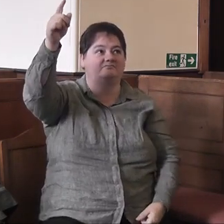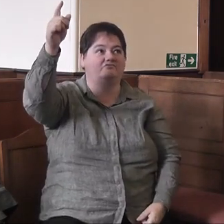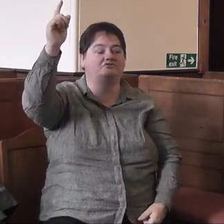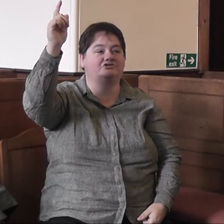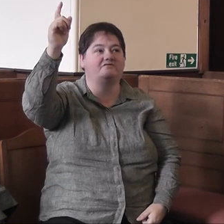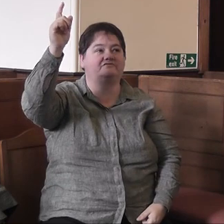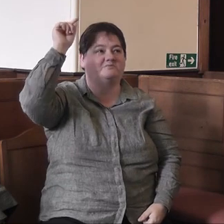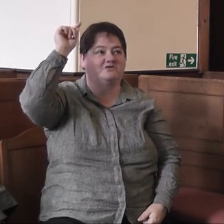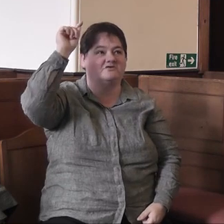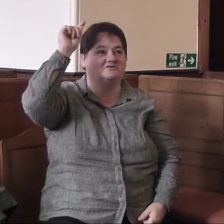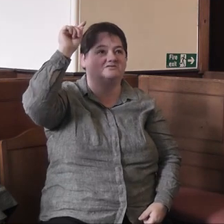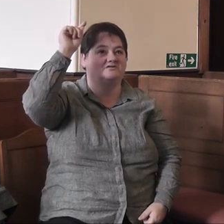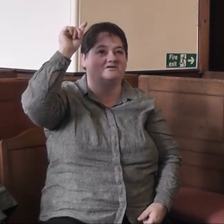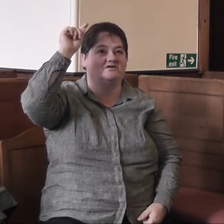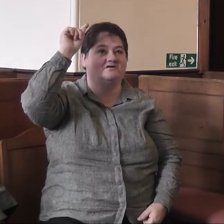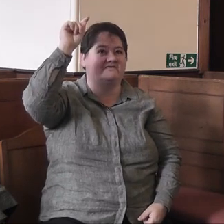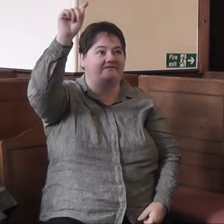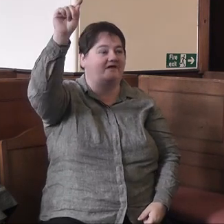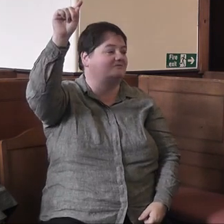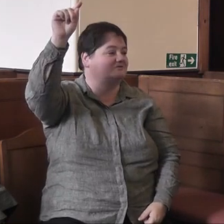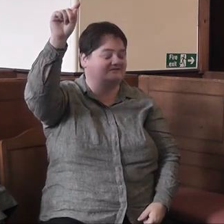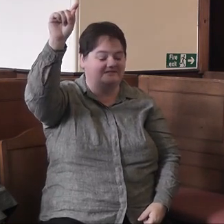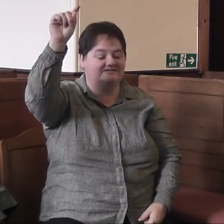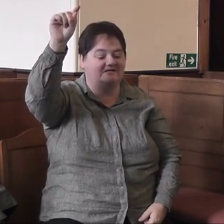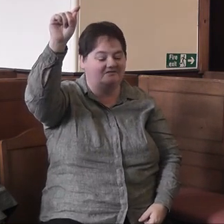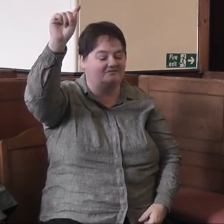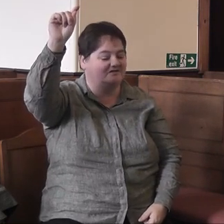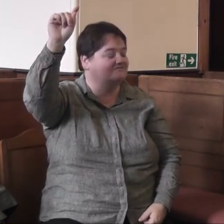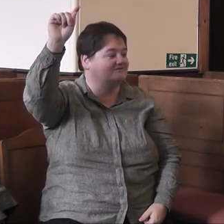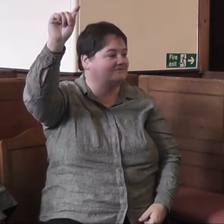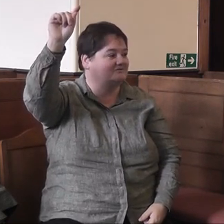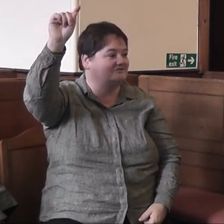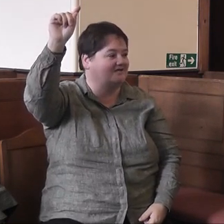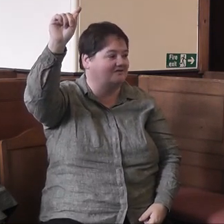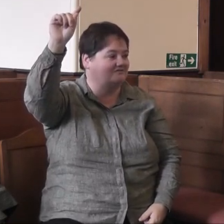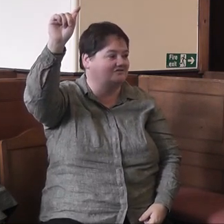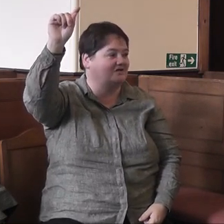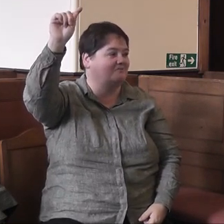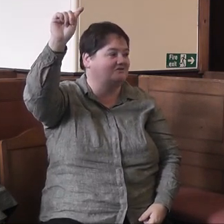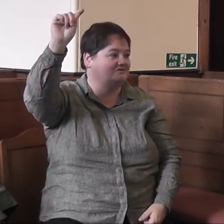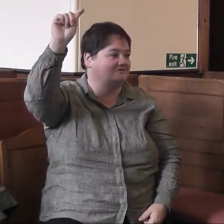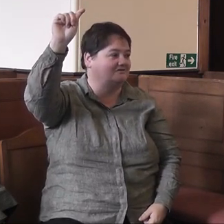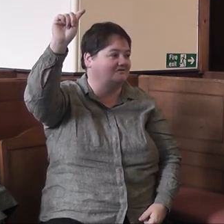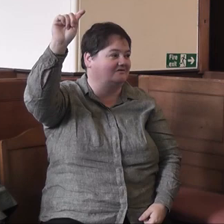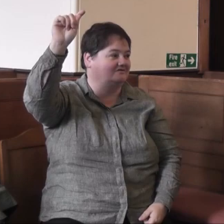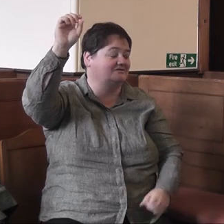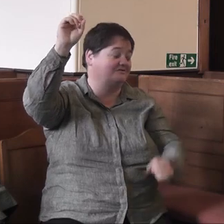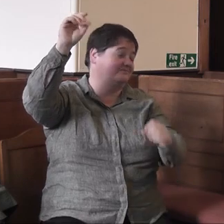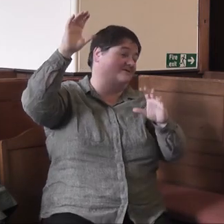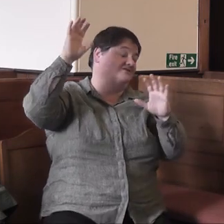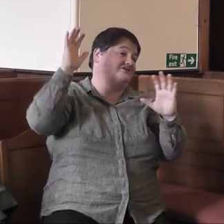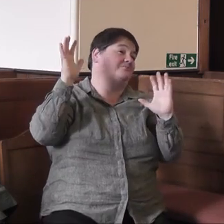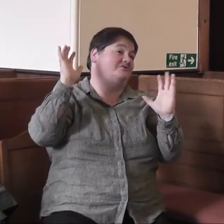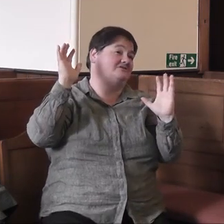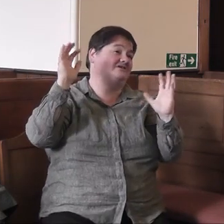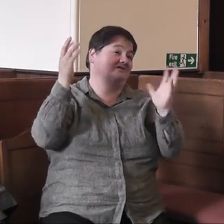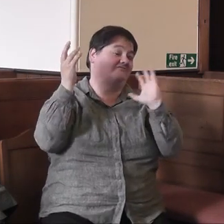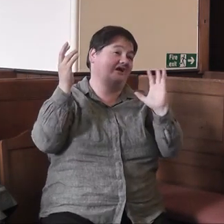role shift, because they're the ones that are singing Christ's Redeeming is here, not shepherds. Mm-hmm. So we've been the shepherds and their